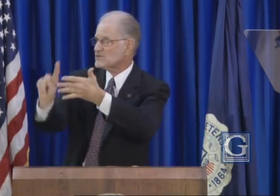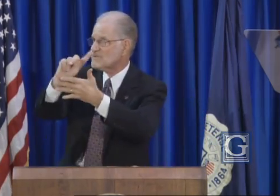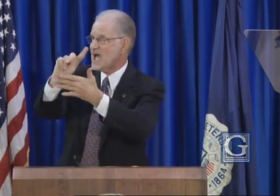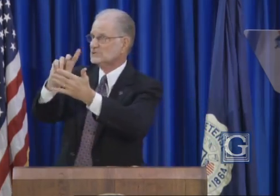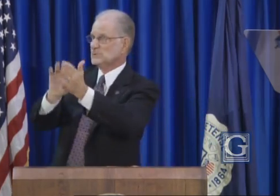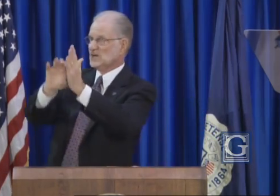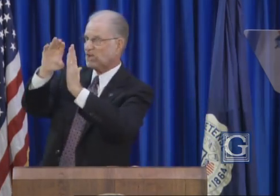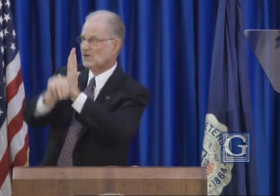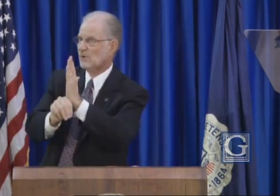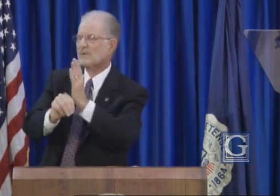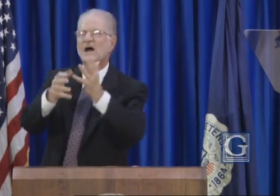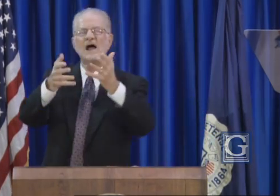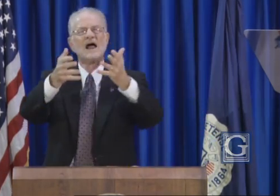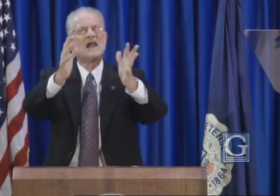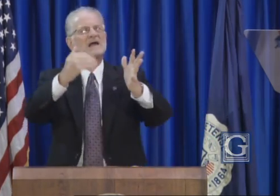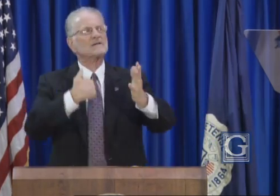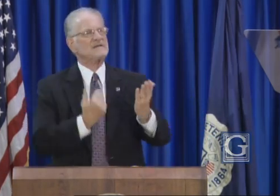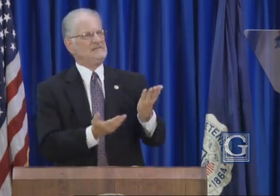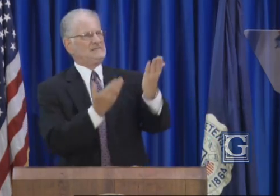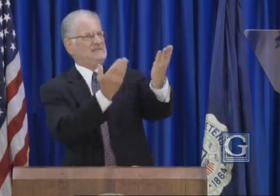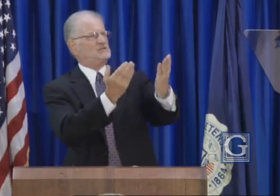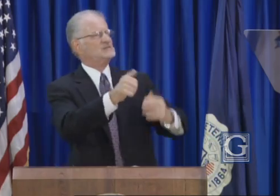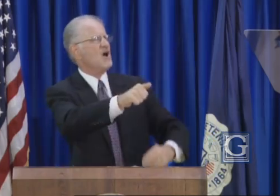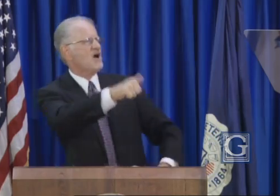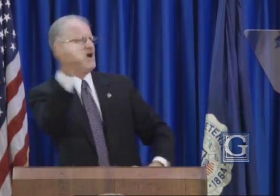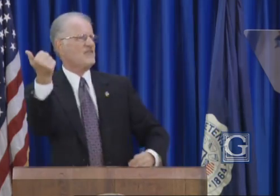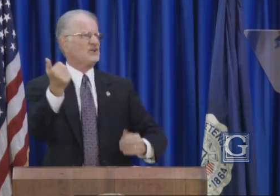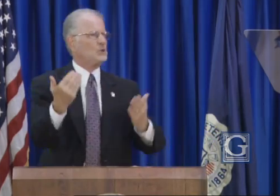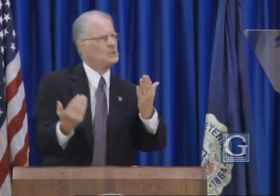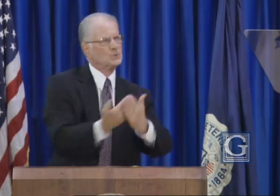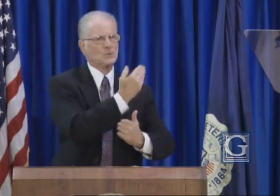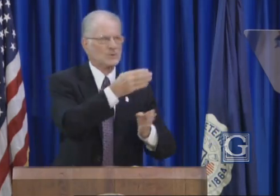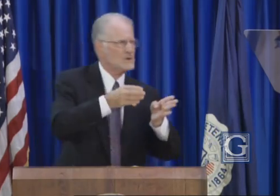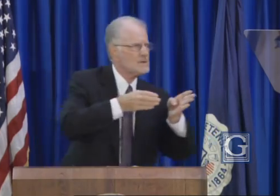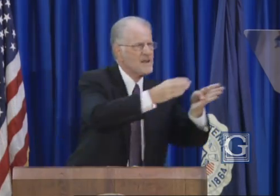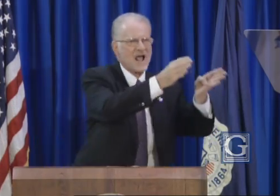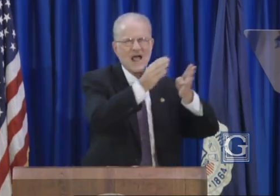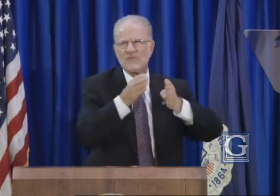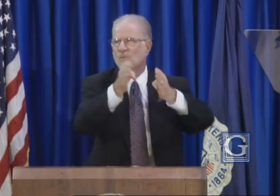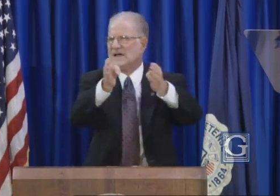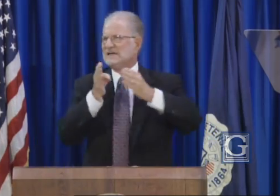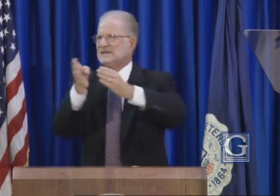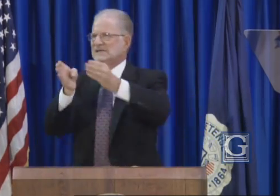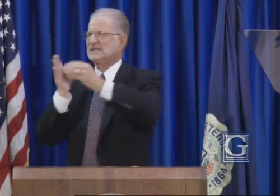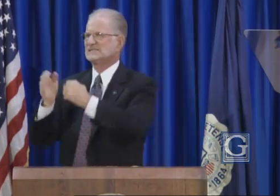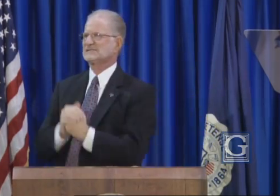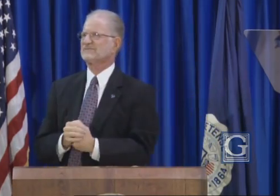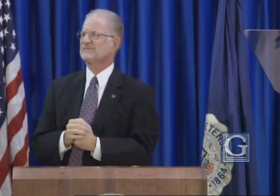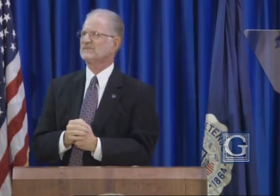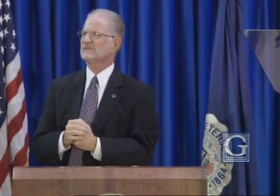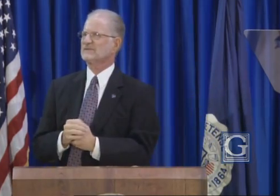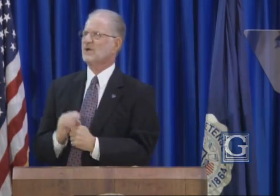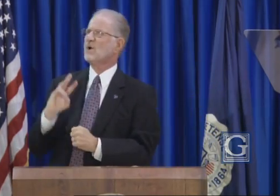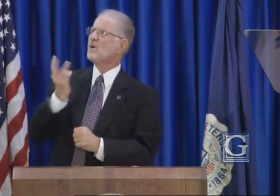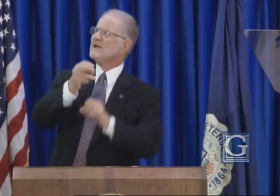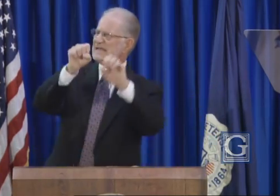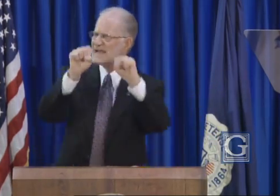And as we consider additions to our undergraduate curriculum, let me suggest another new pathway.